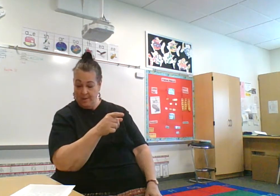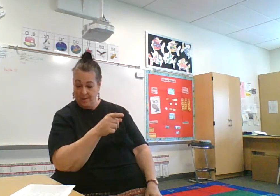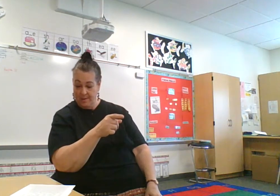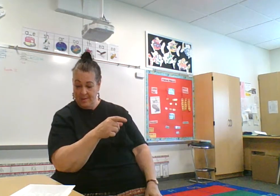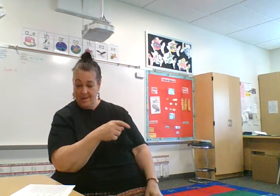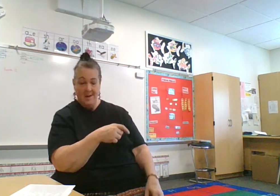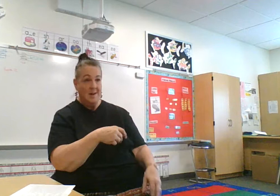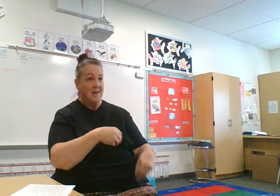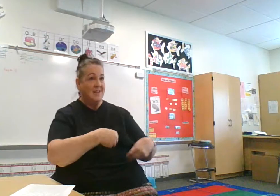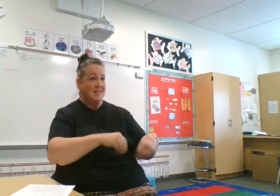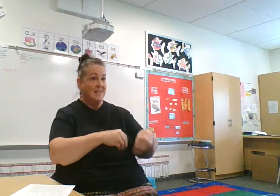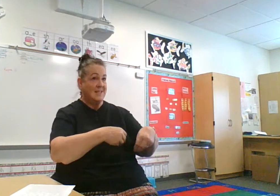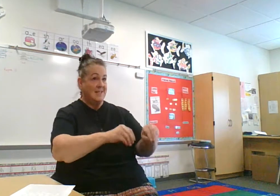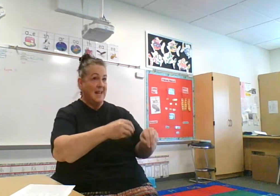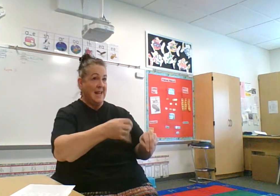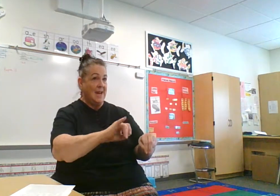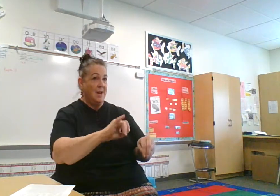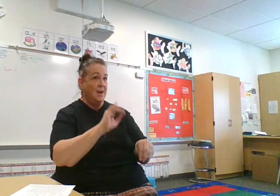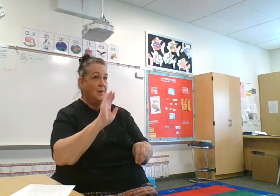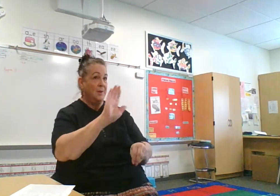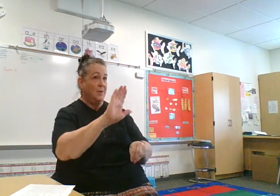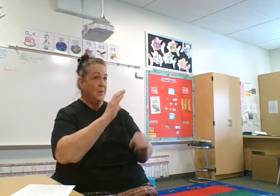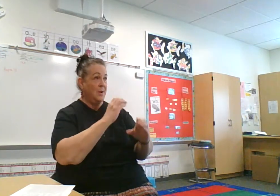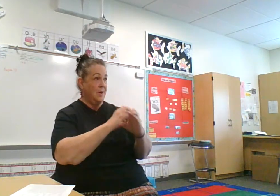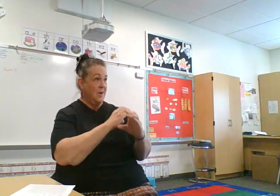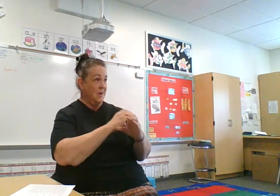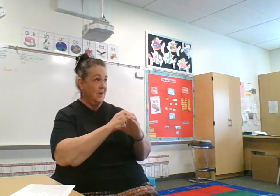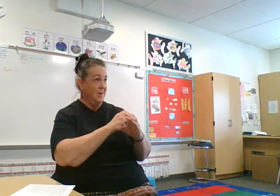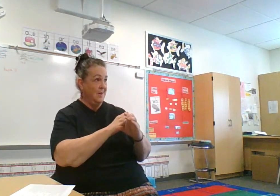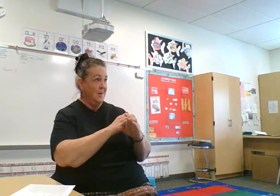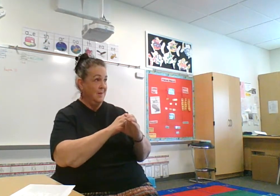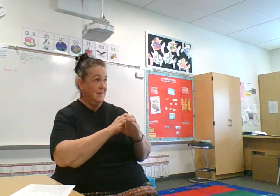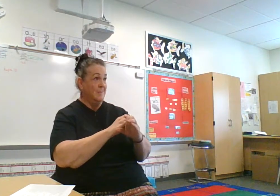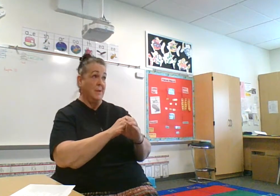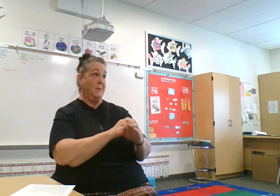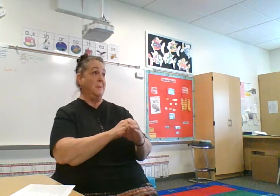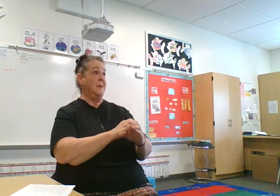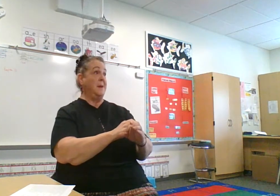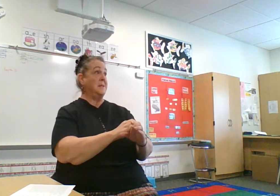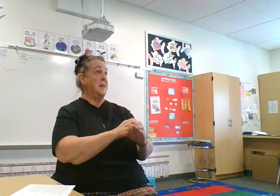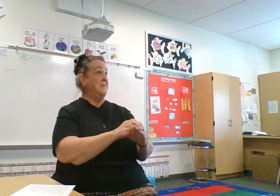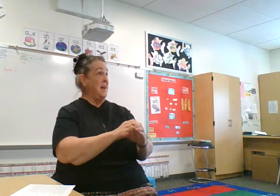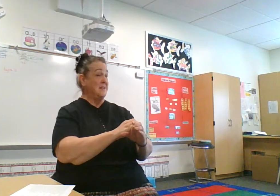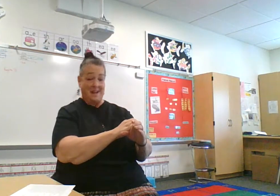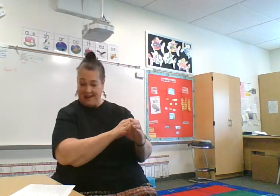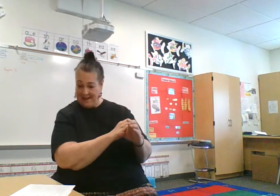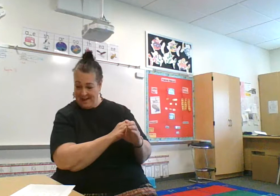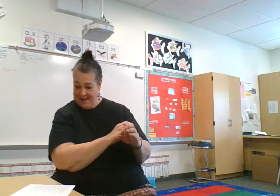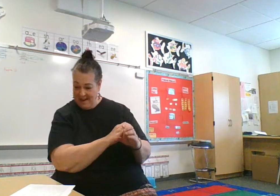you selling your car? Well, that would be a nice gift. I'll take it.